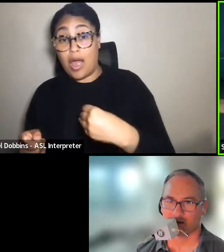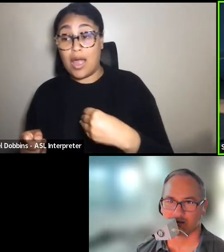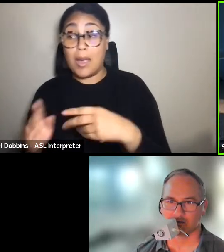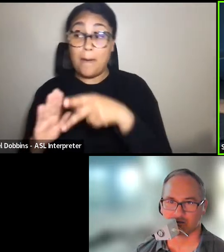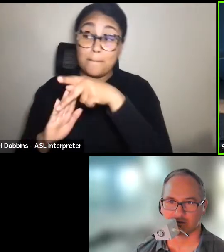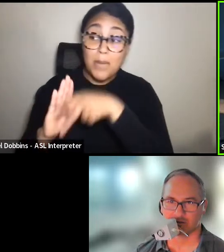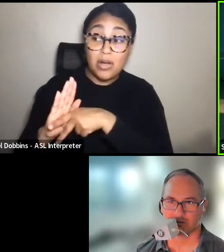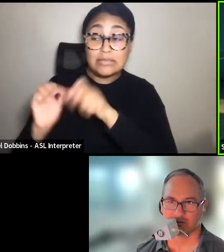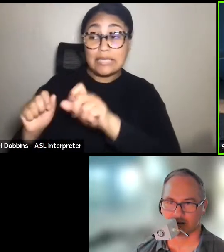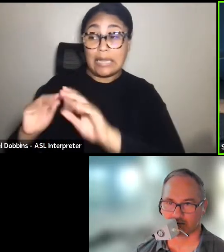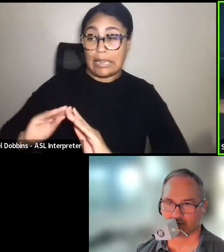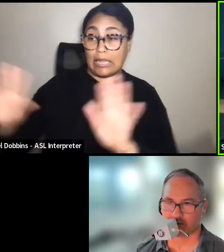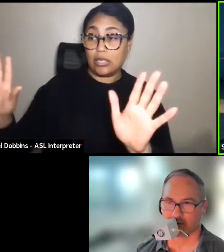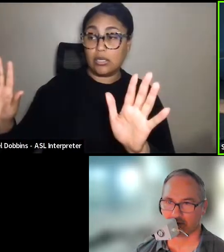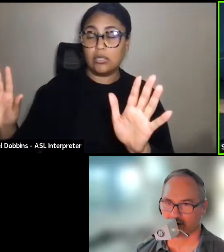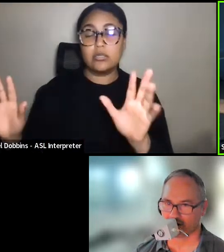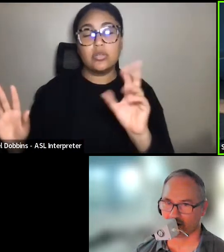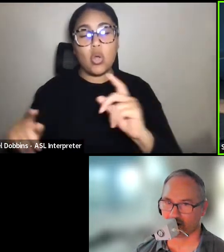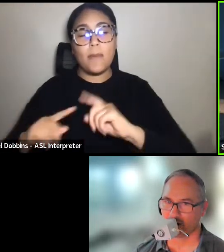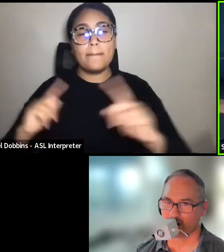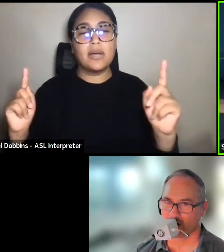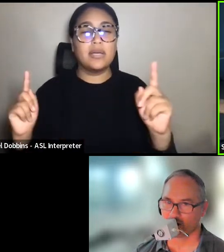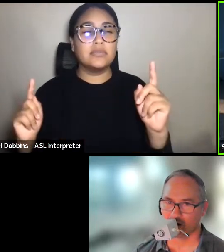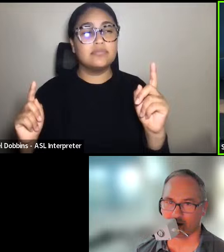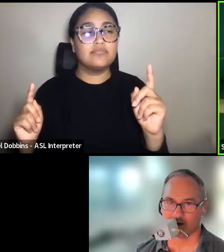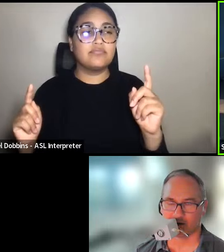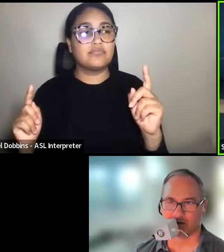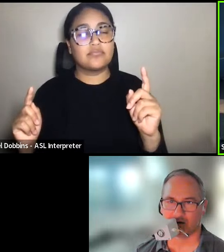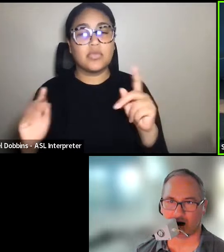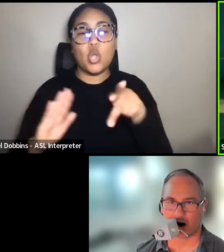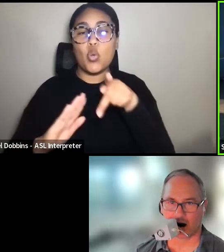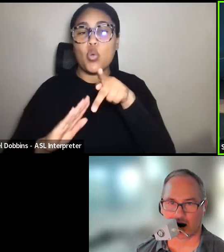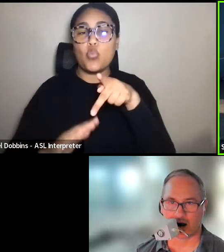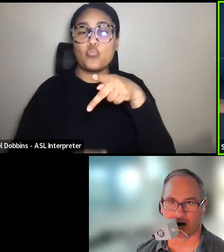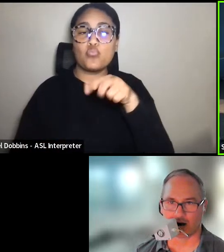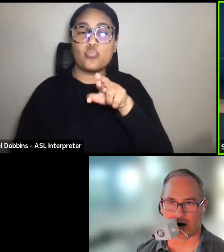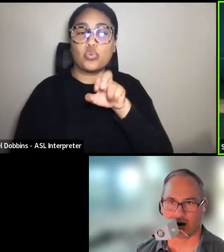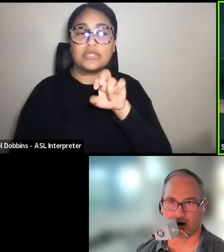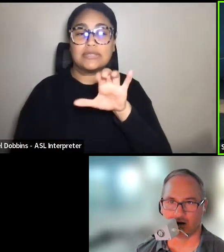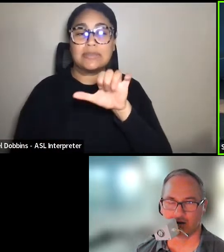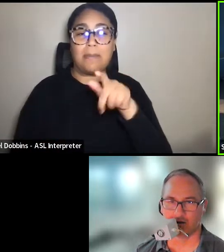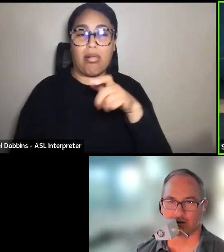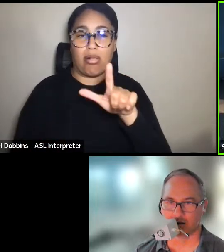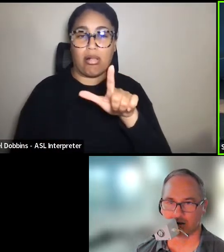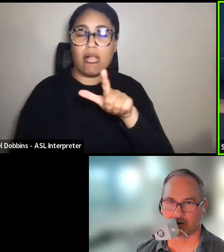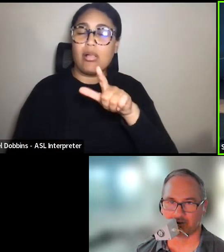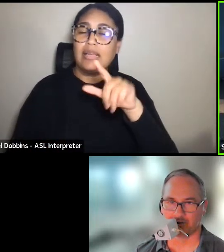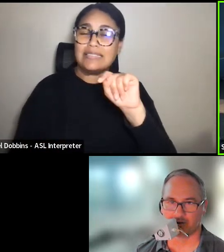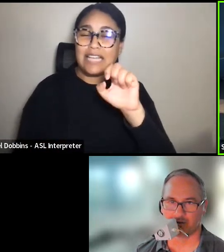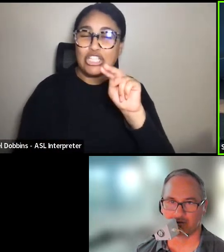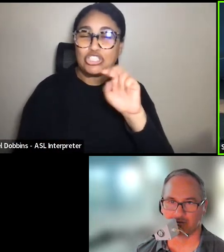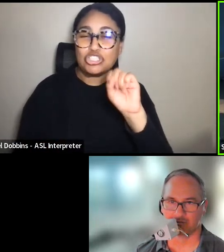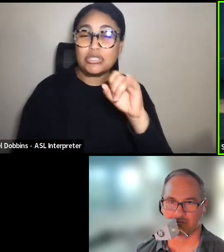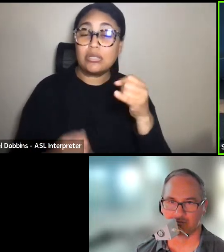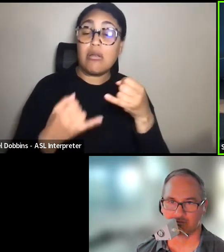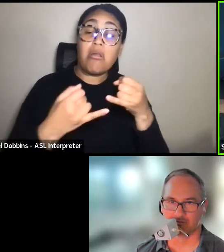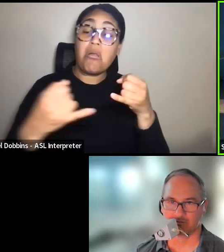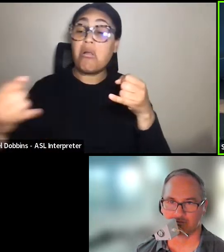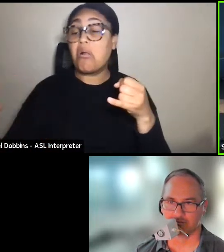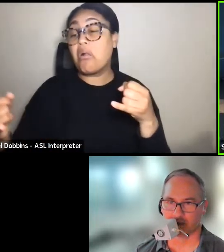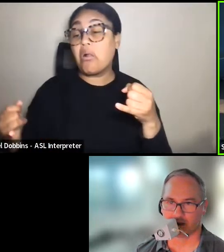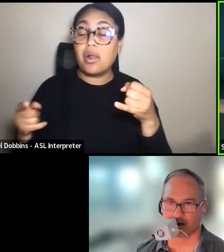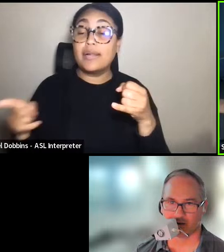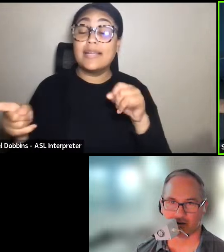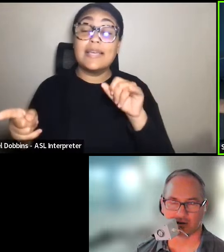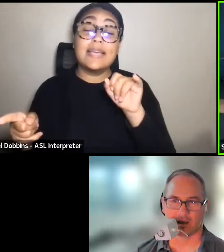but tensions around what happens when they see something that might look like the student might